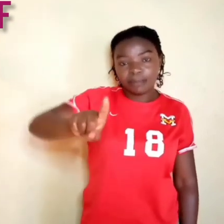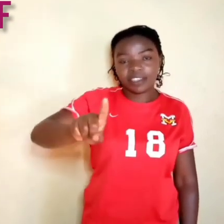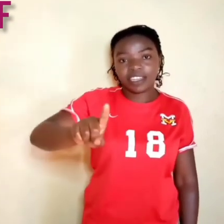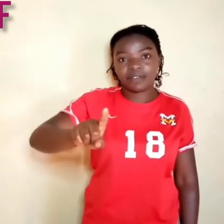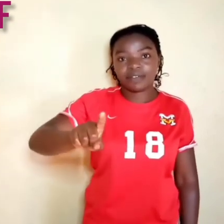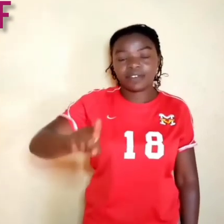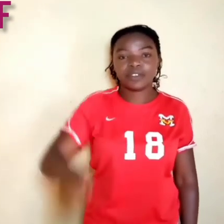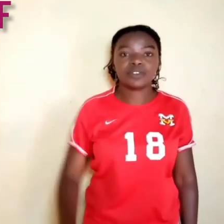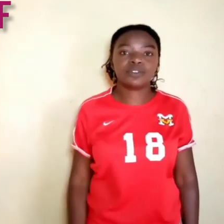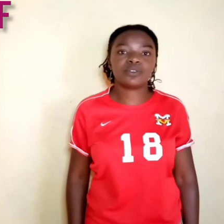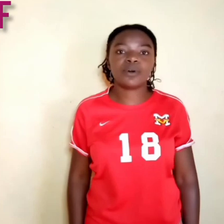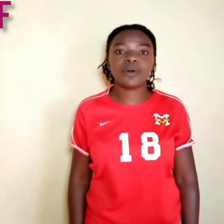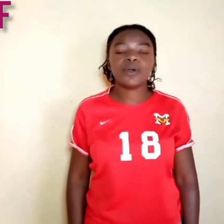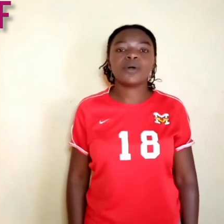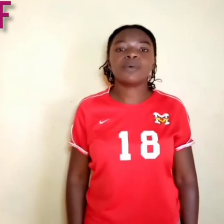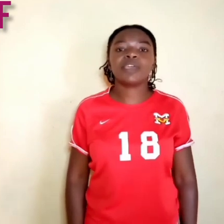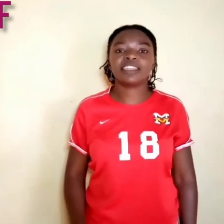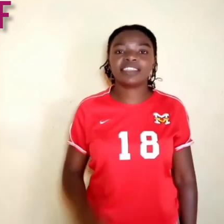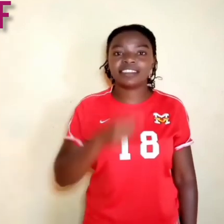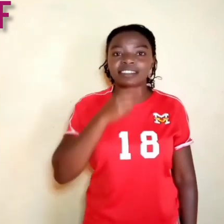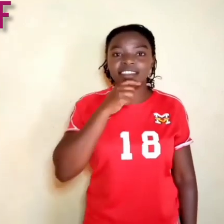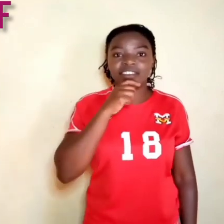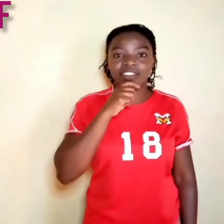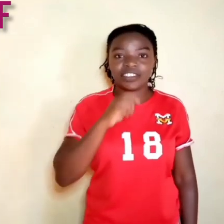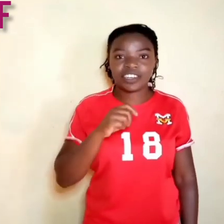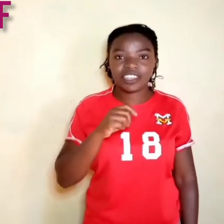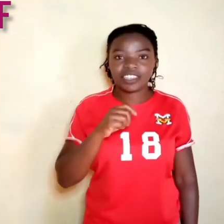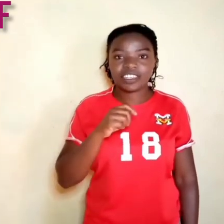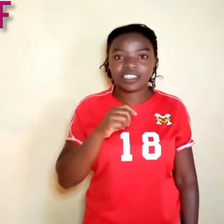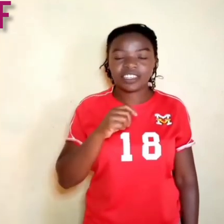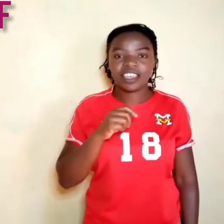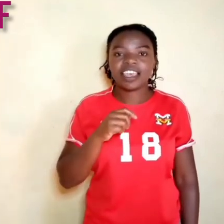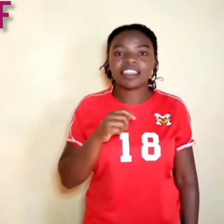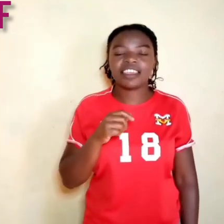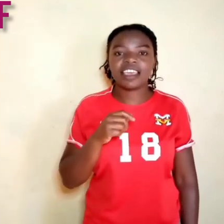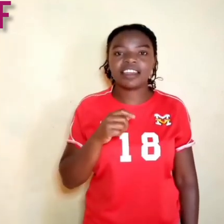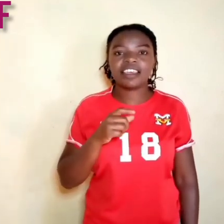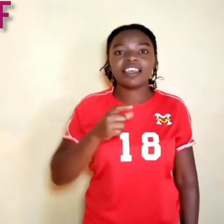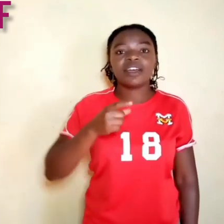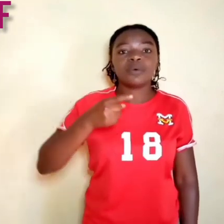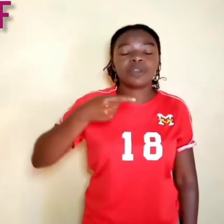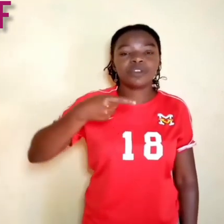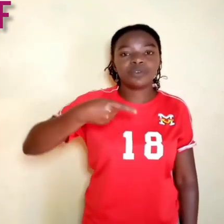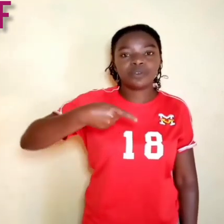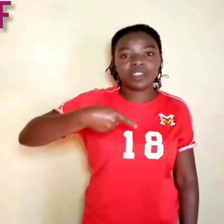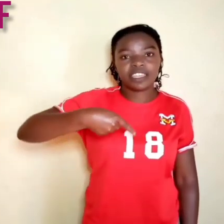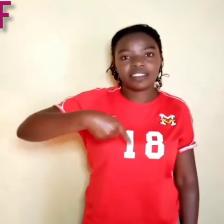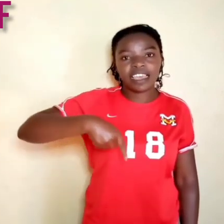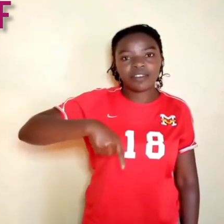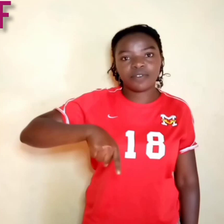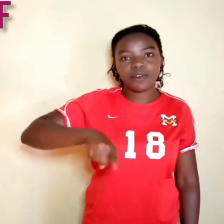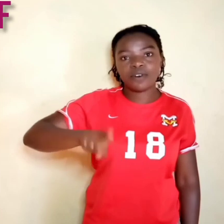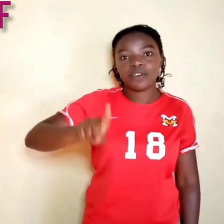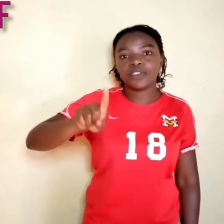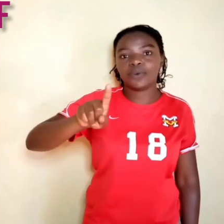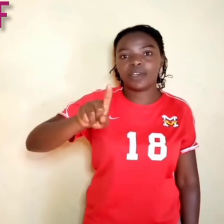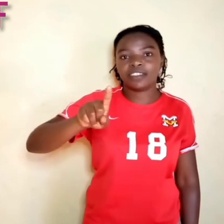himself. So we are touching the chin, then we do the sign for yourself.